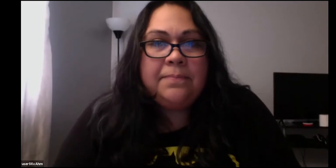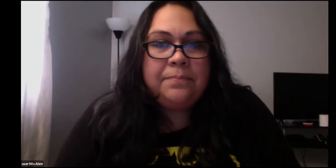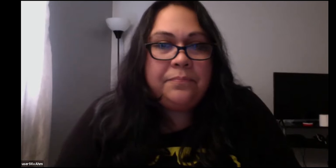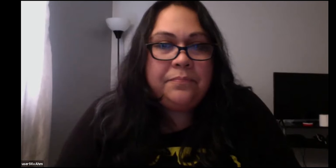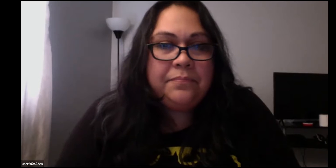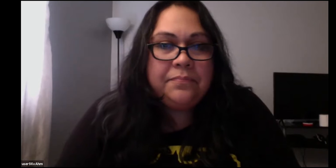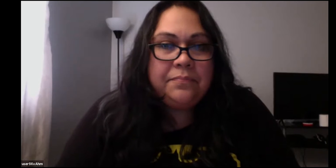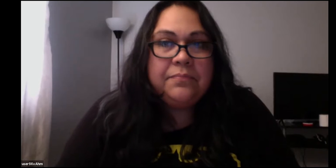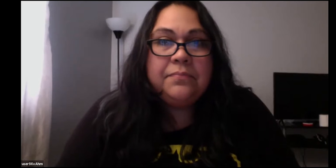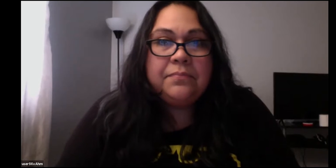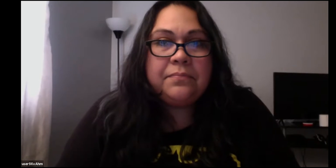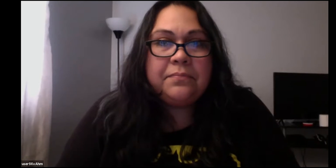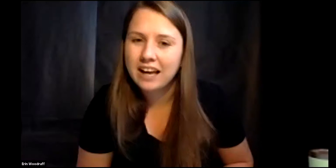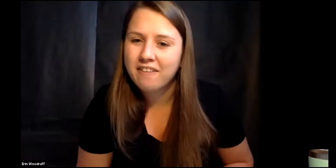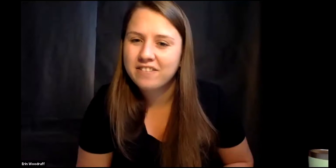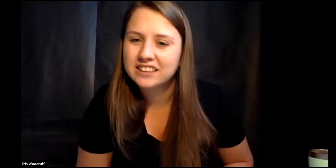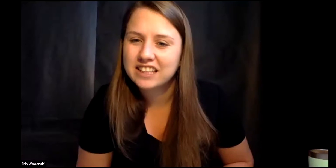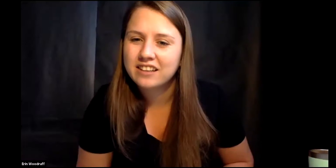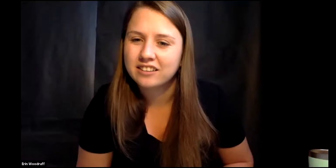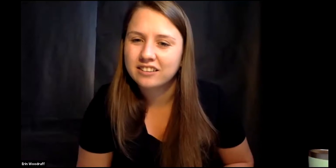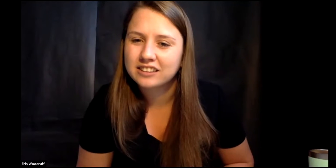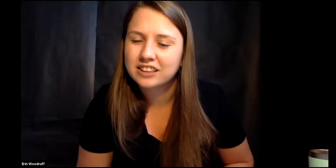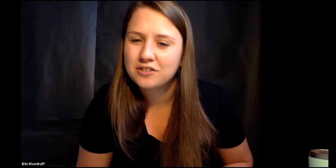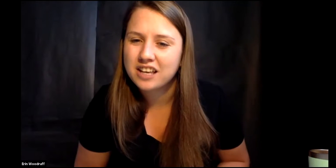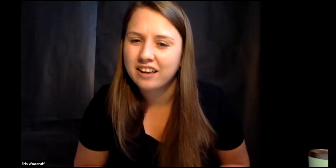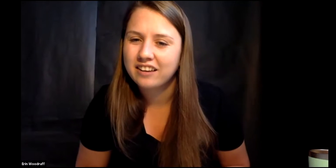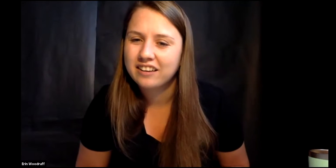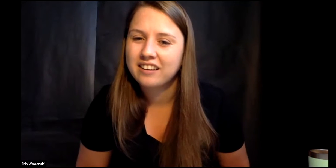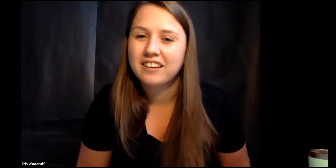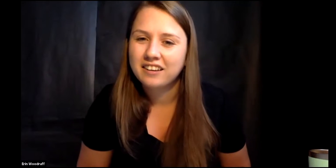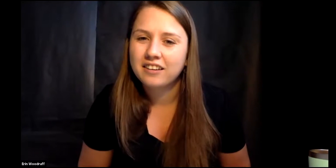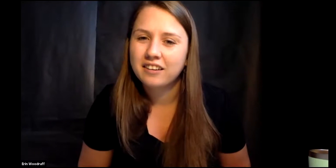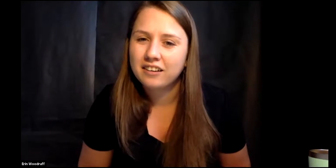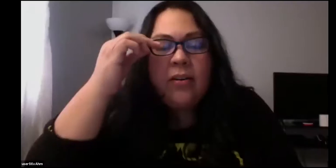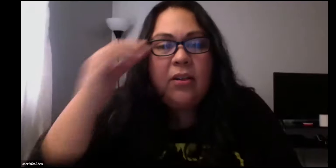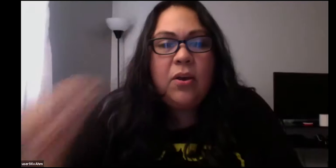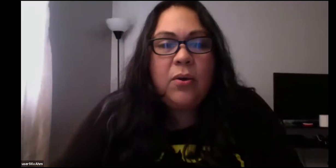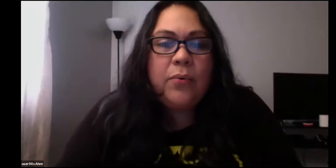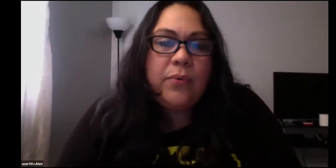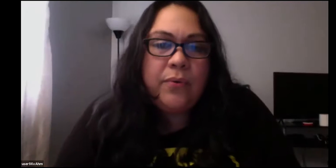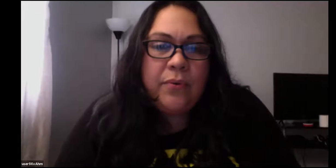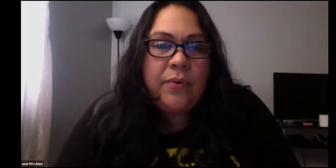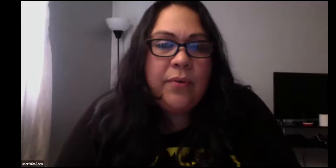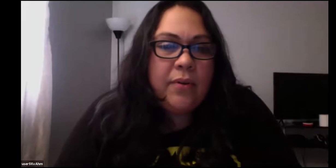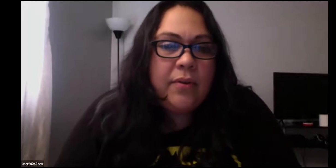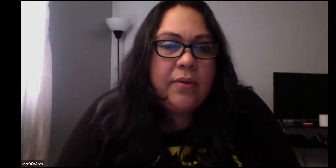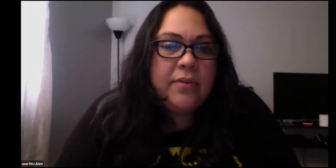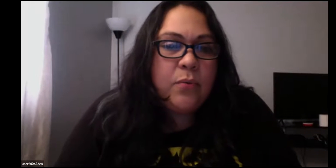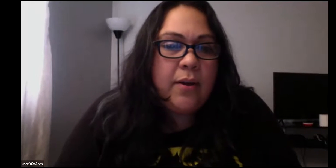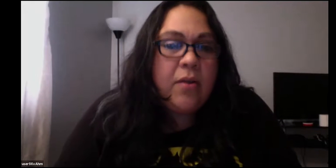Hi, Gila. Yeah, I have this here. This is Jose. The square glow. The square, oh,